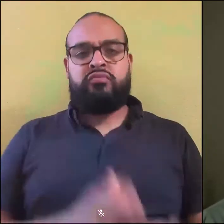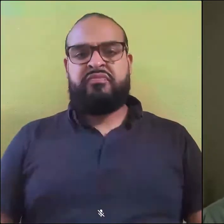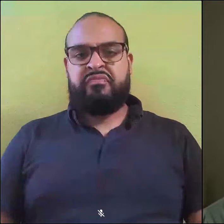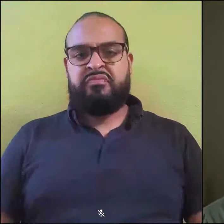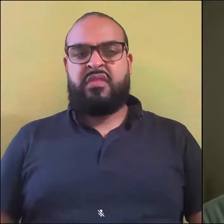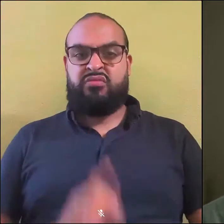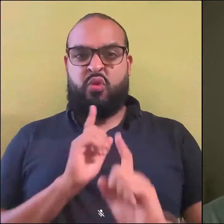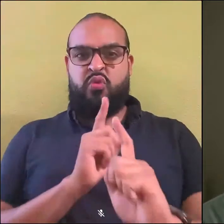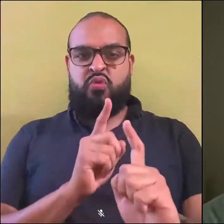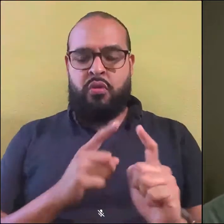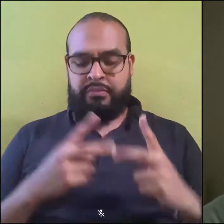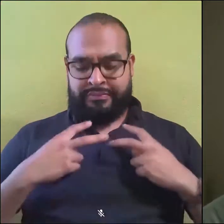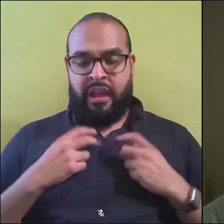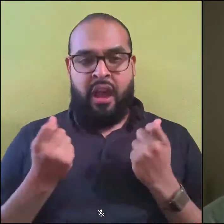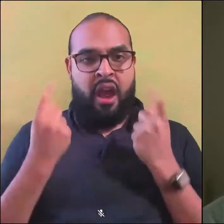understanding kind of who we are,